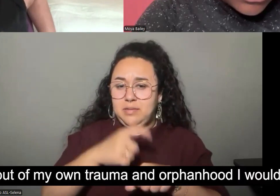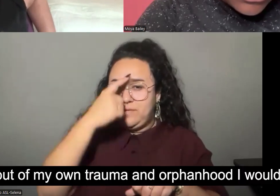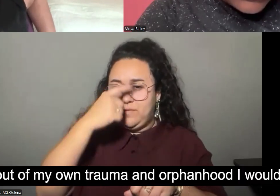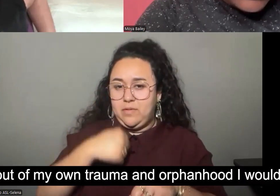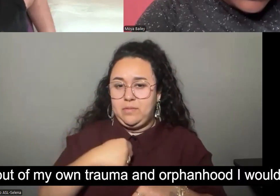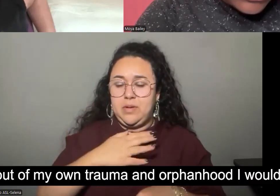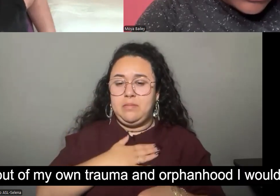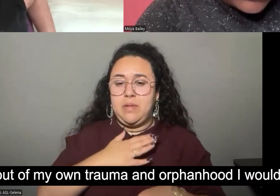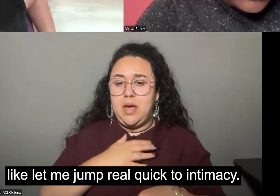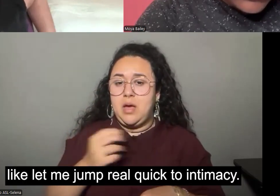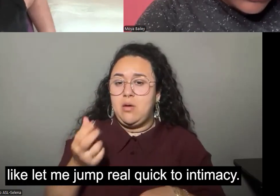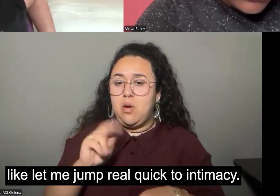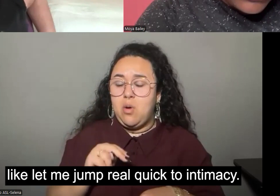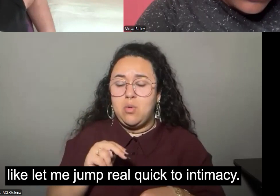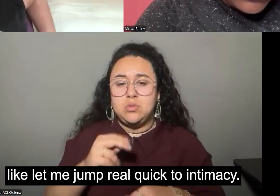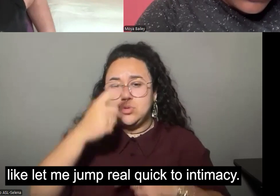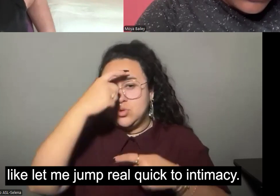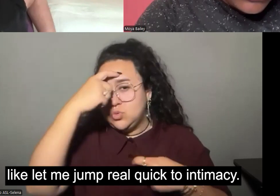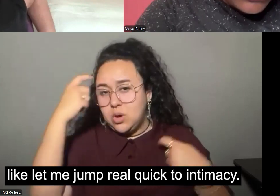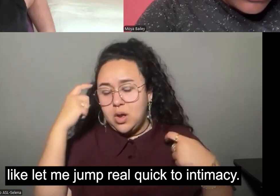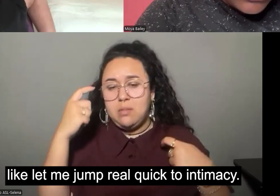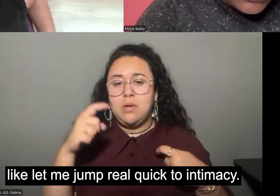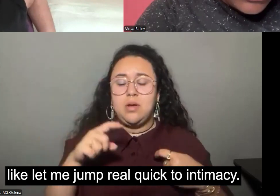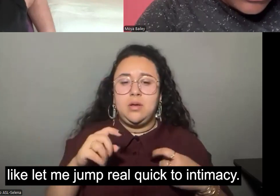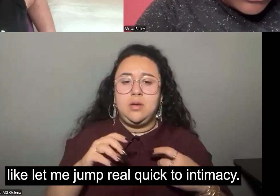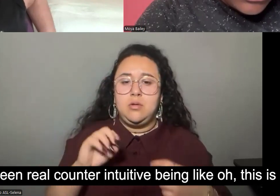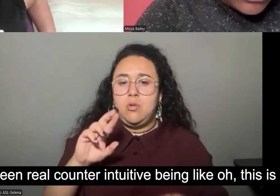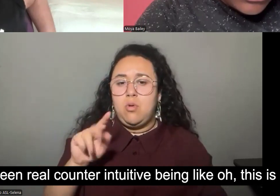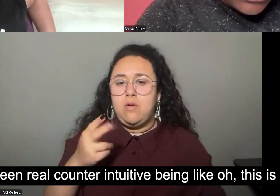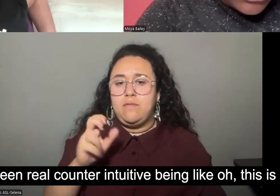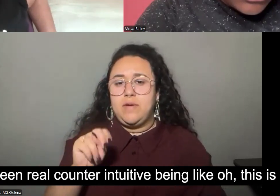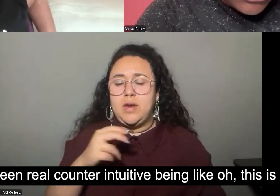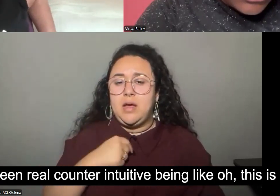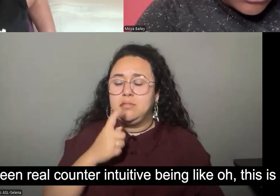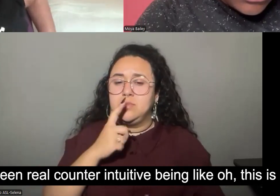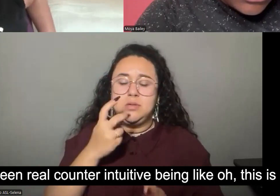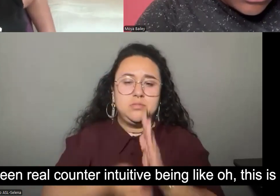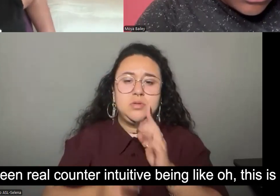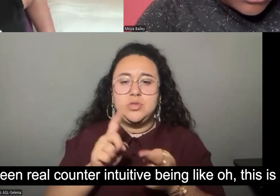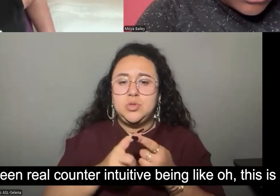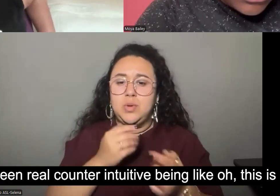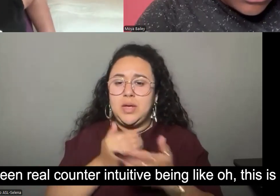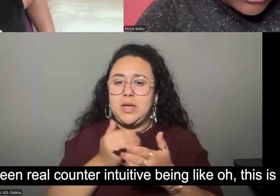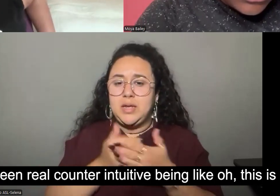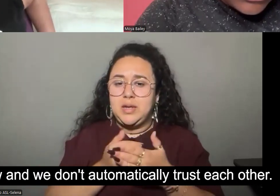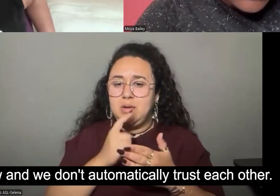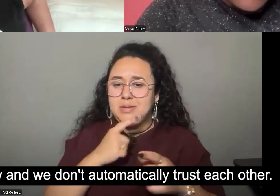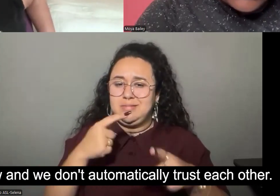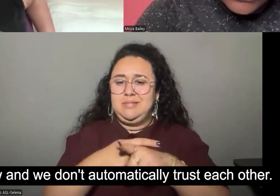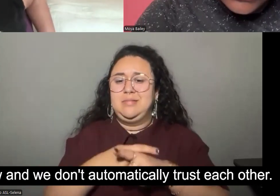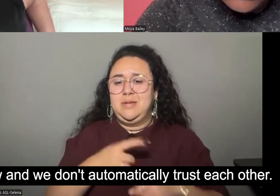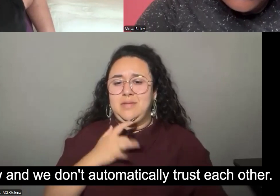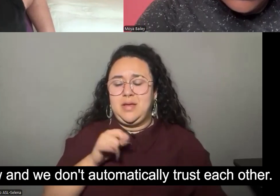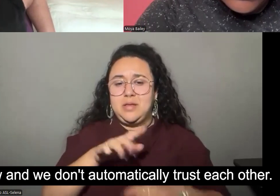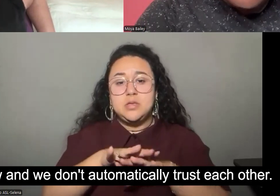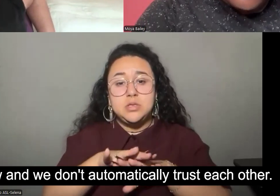own orphanhood, I would always just be like, let me jump real quick to intimacy. And it's been real counterintuitive feeling being like, oh, this is slow